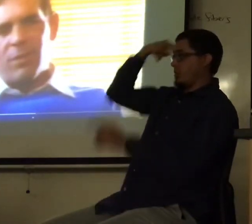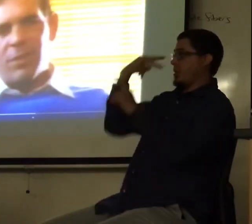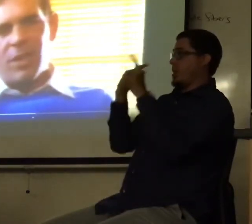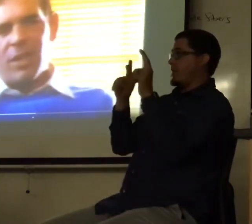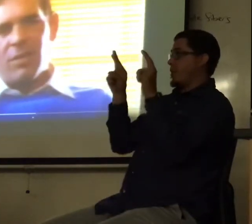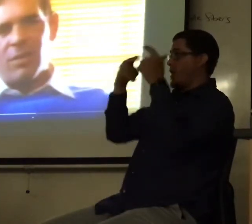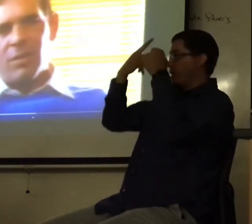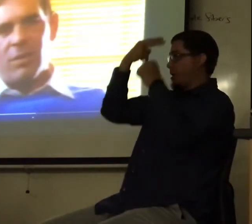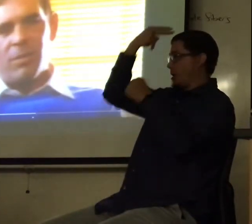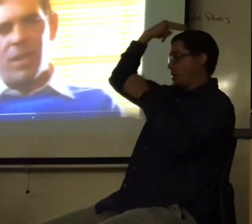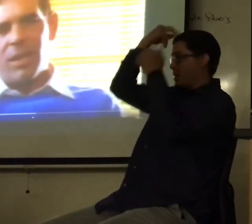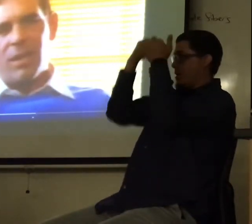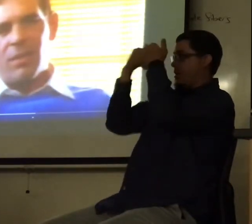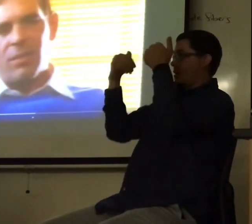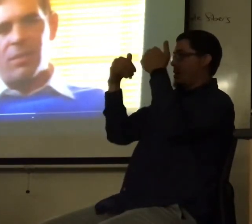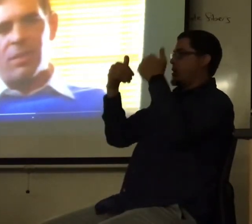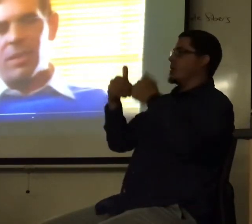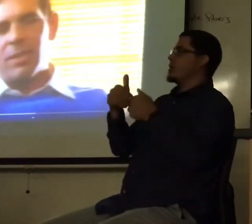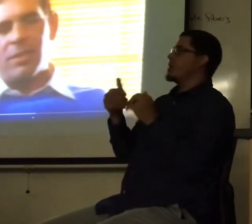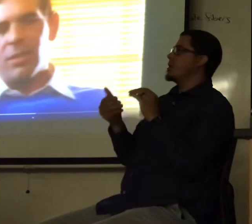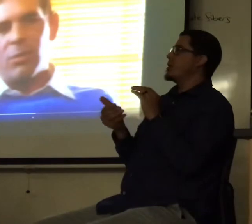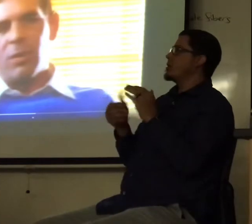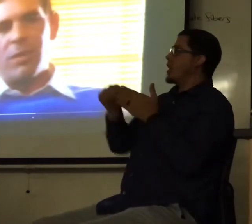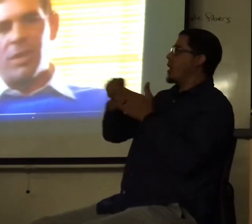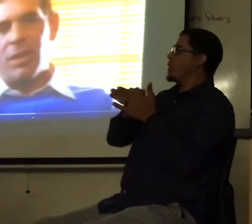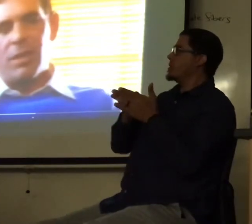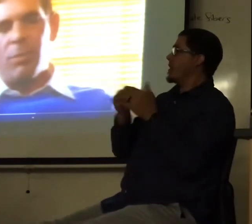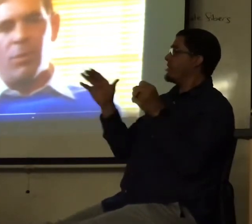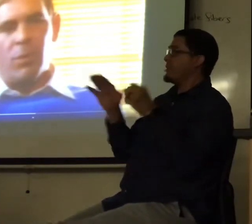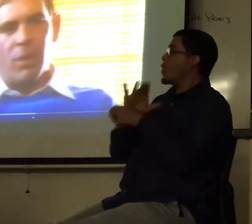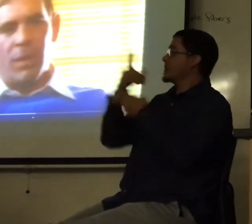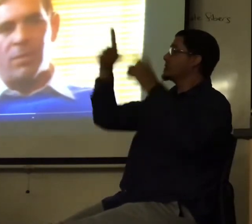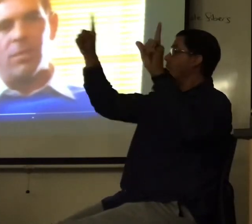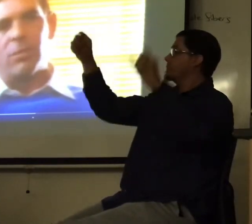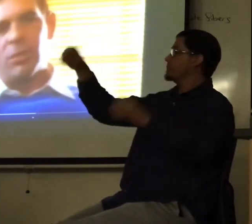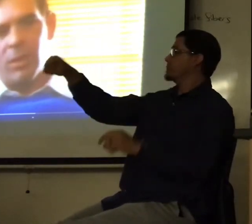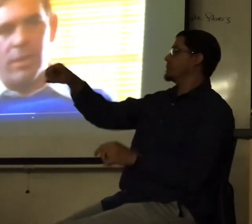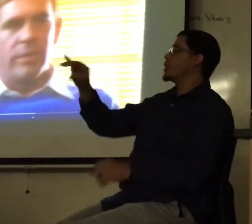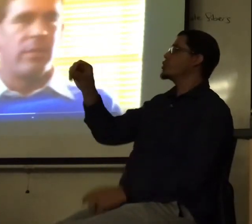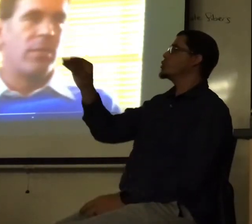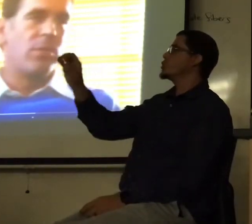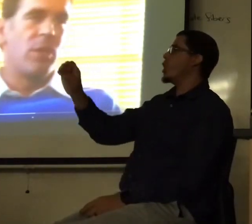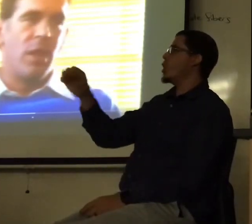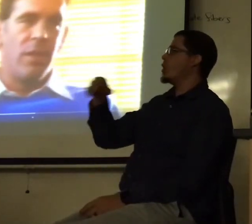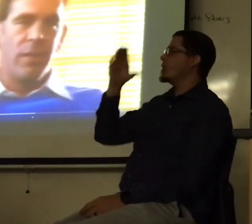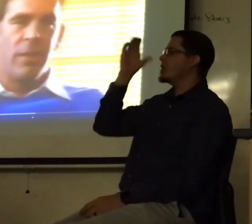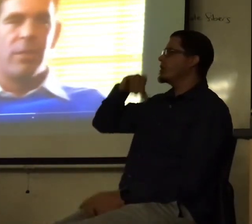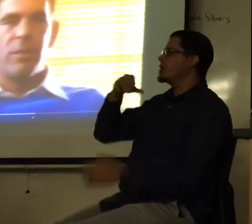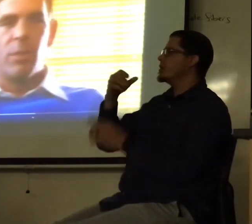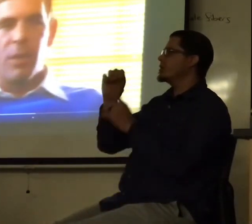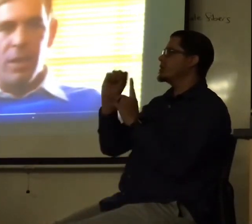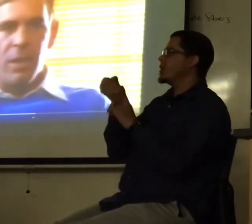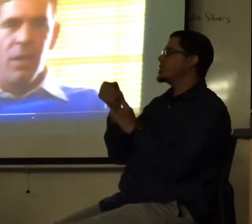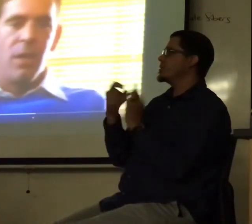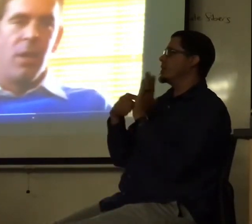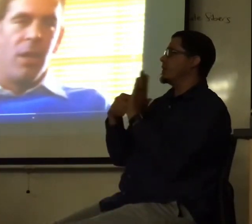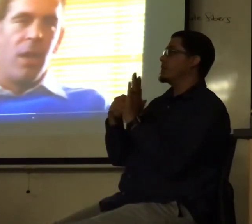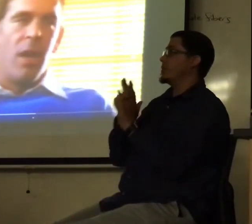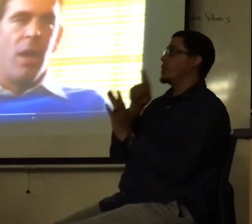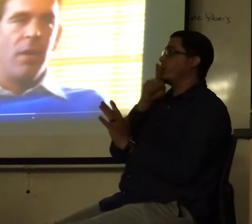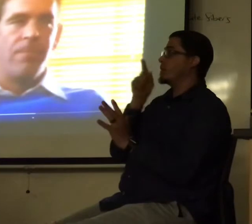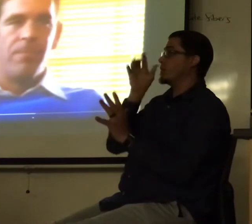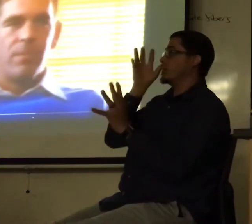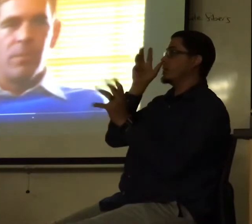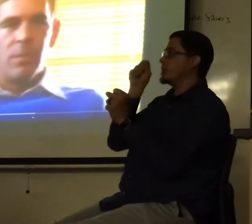with his right. While the operation was a complete success, Joe's unusual case offers an extraordinary